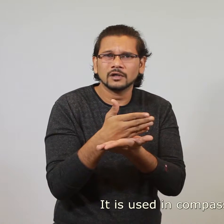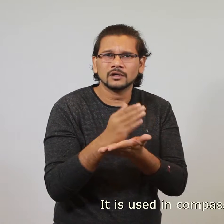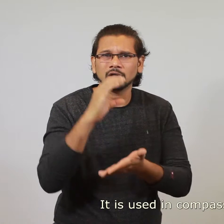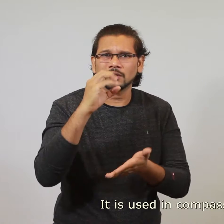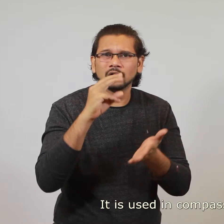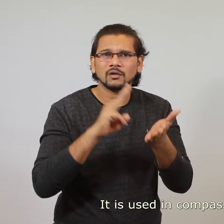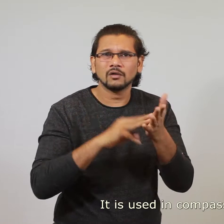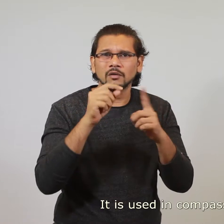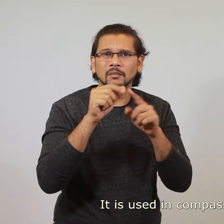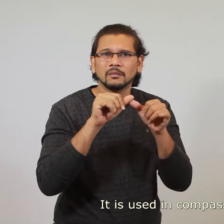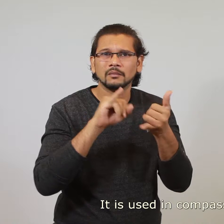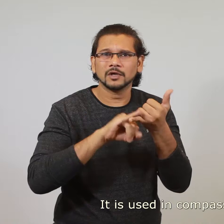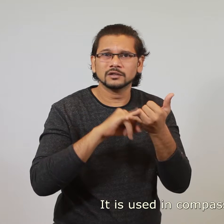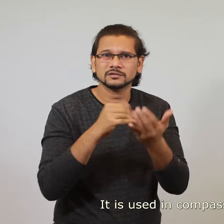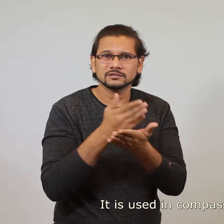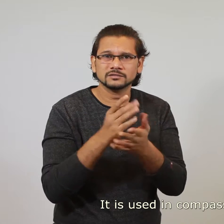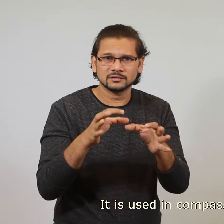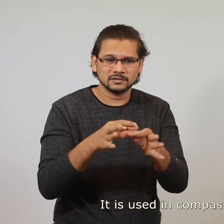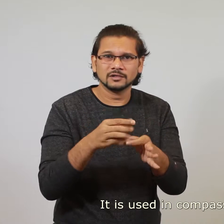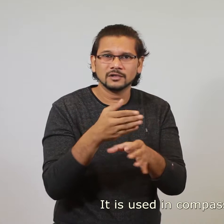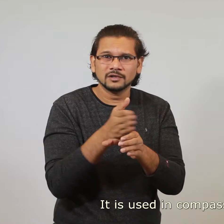It is used in compasses.